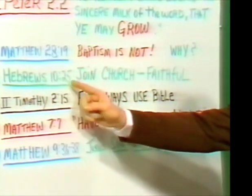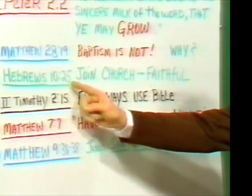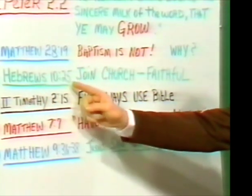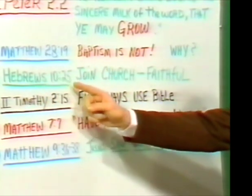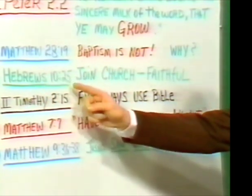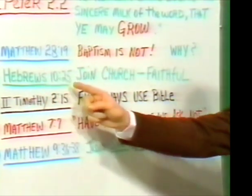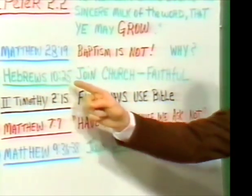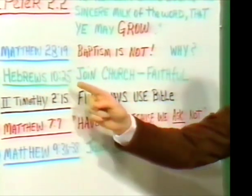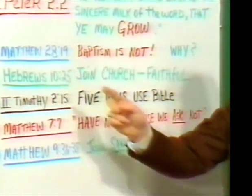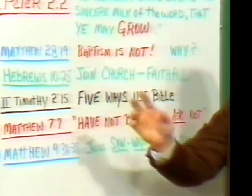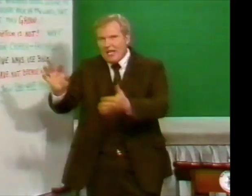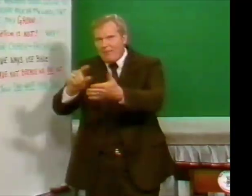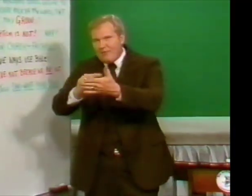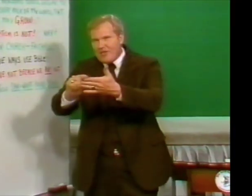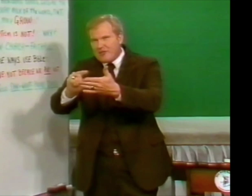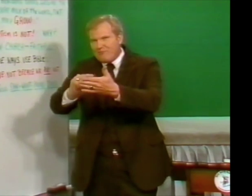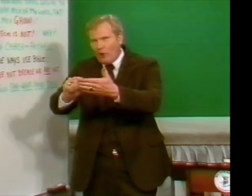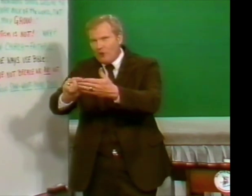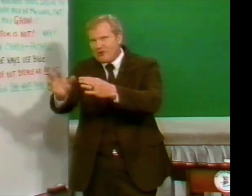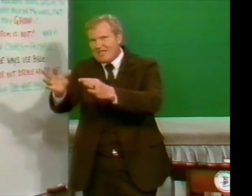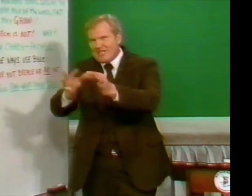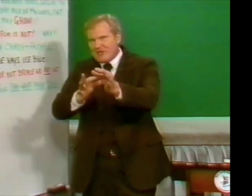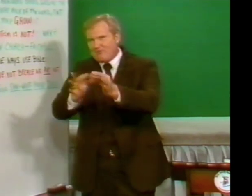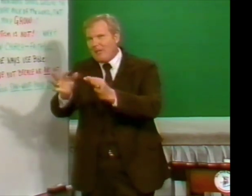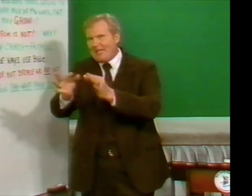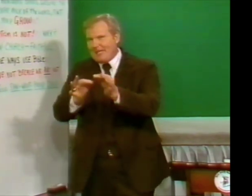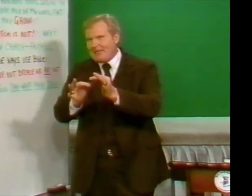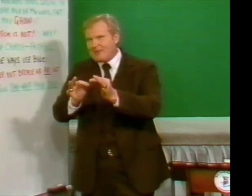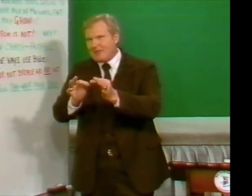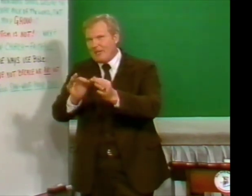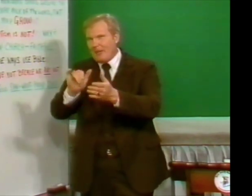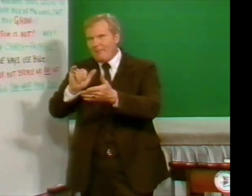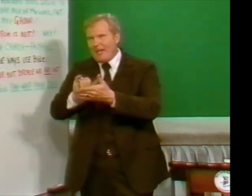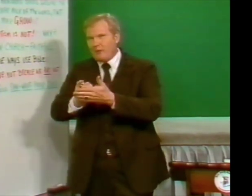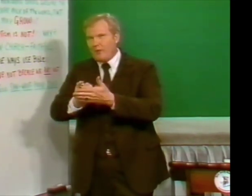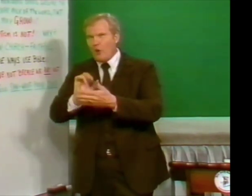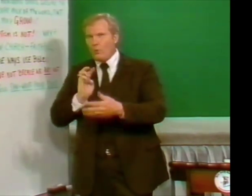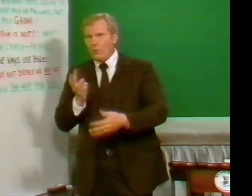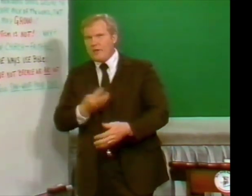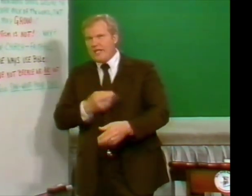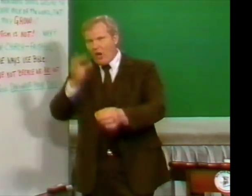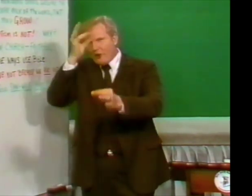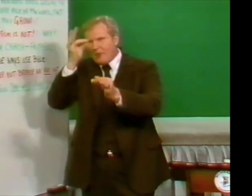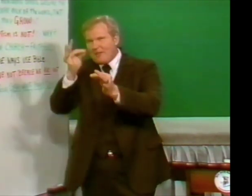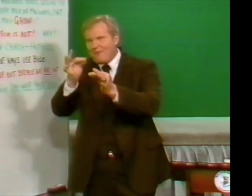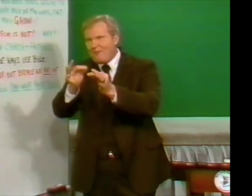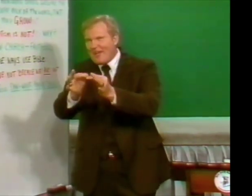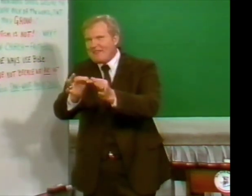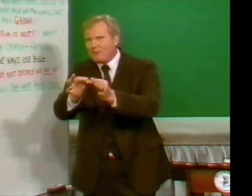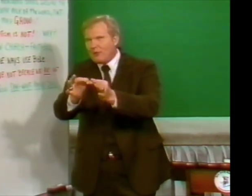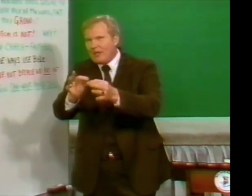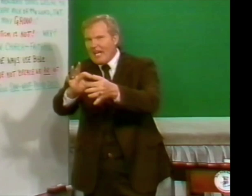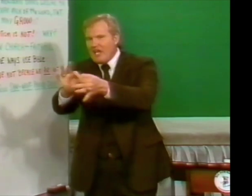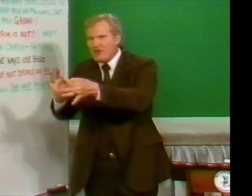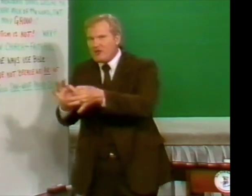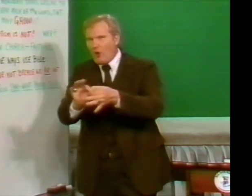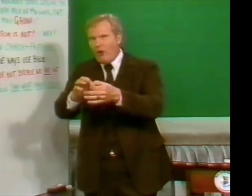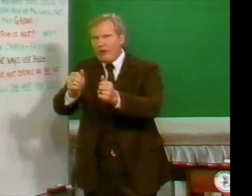10:25, this verse explains that we are to be faithful and join